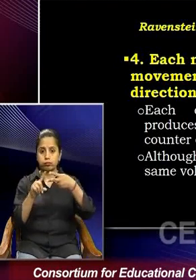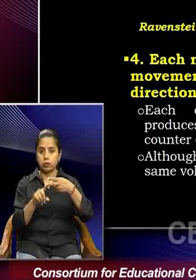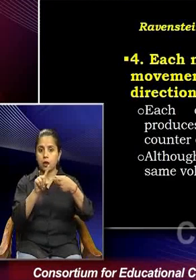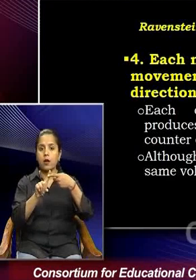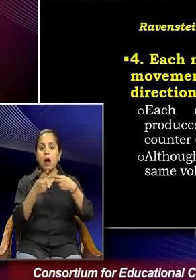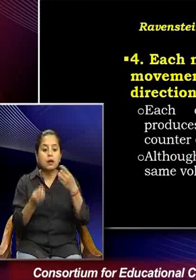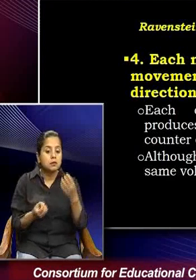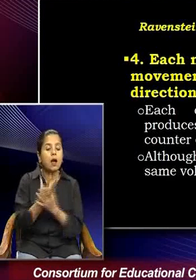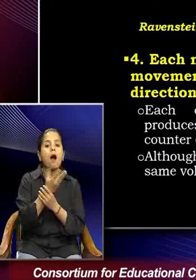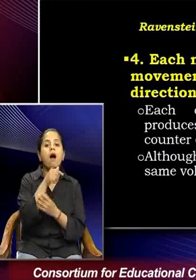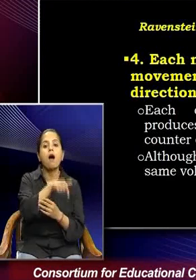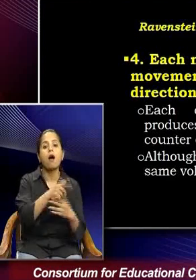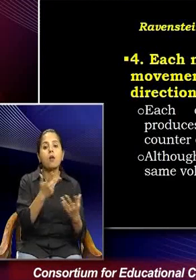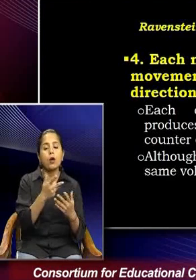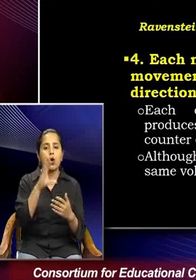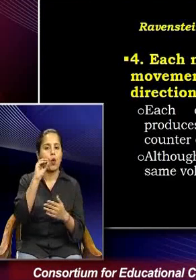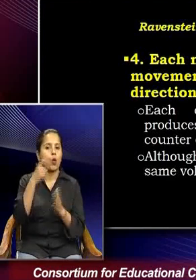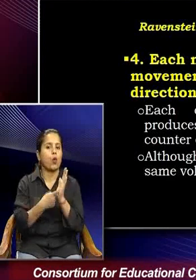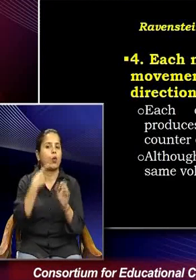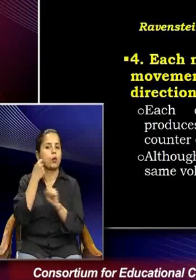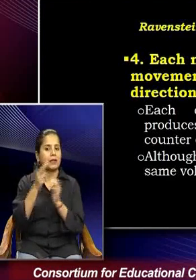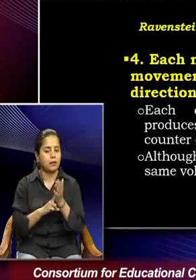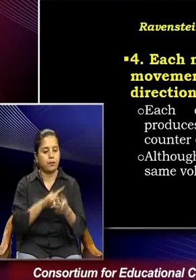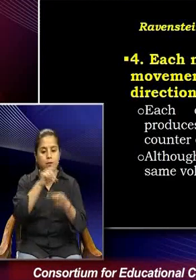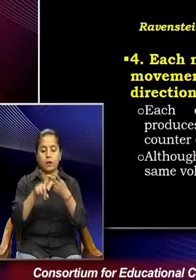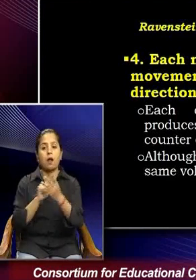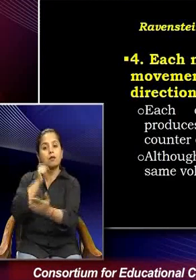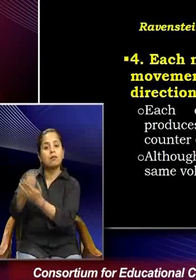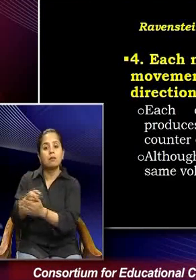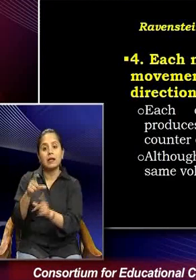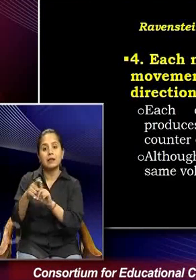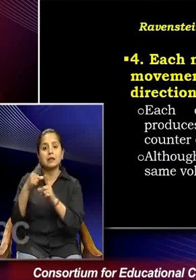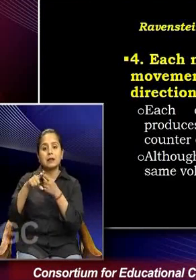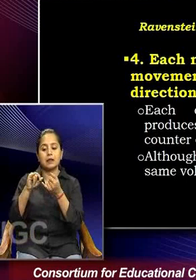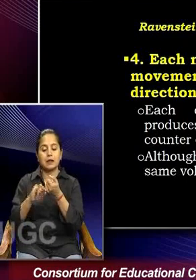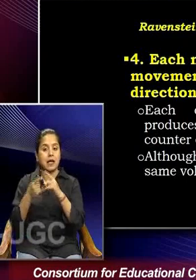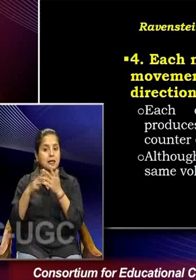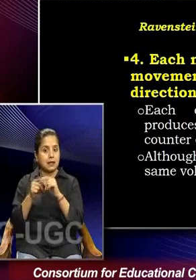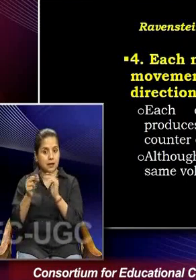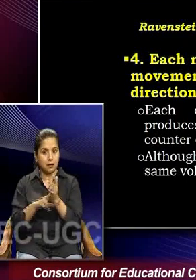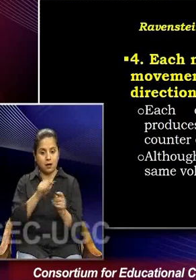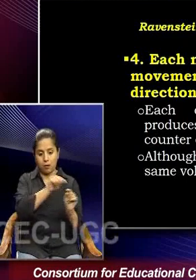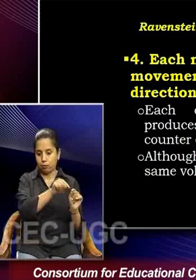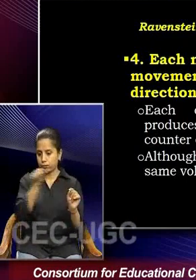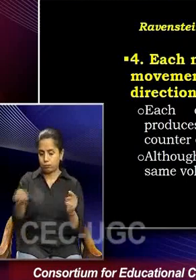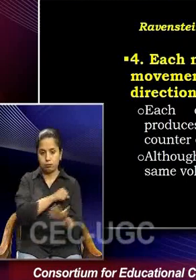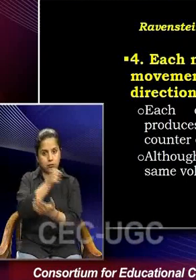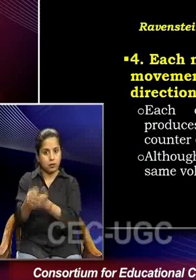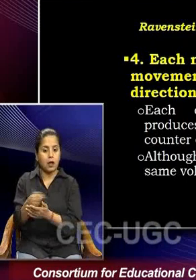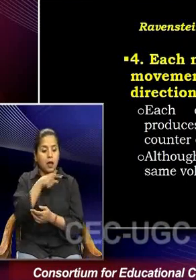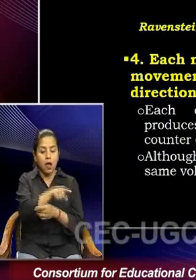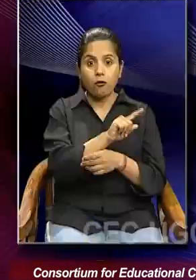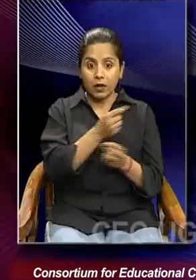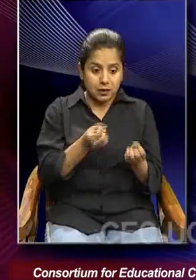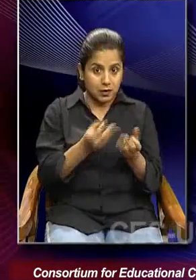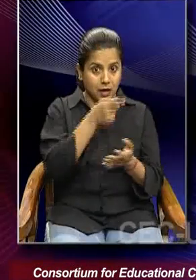origin, and second is the point of destination. So the point of origin is a place from where